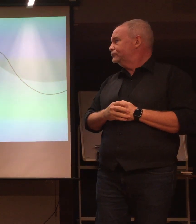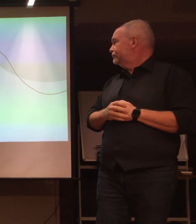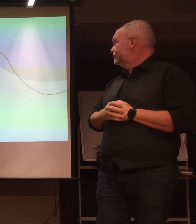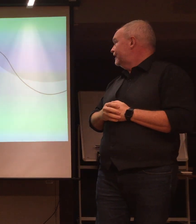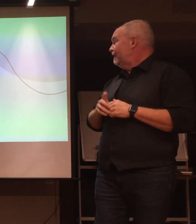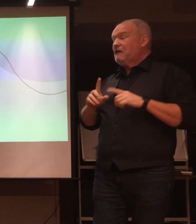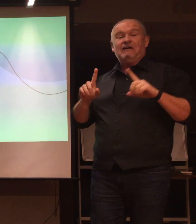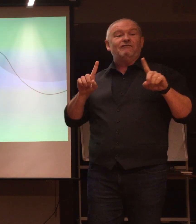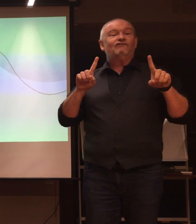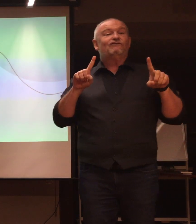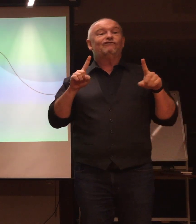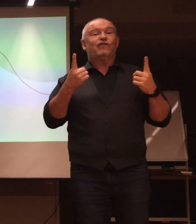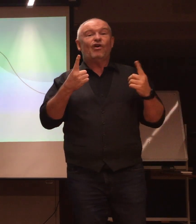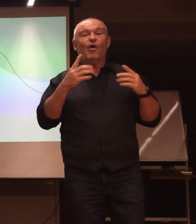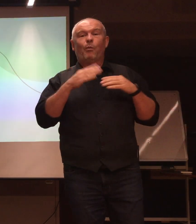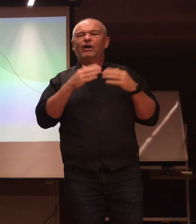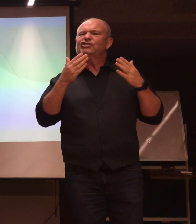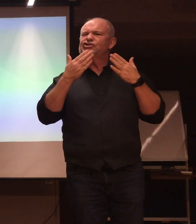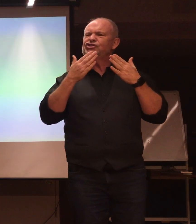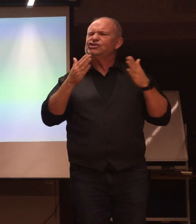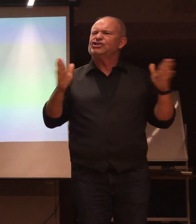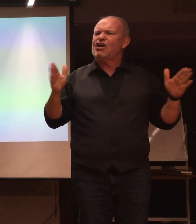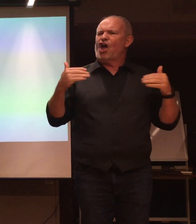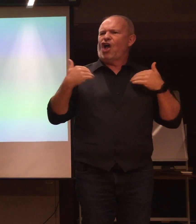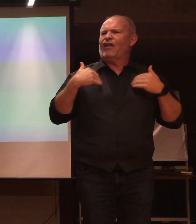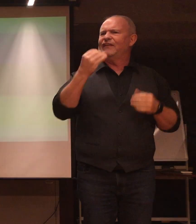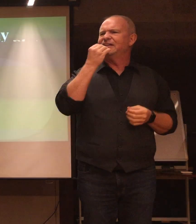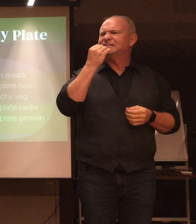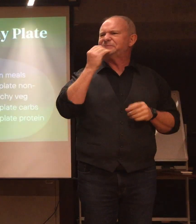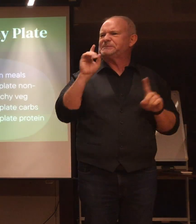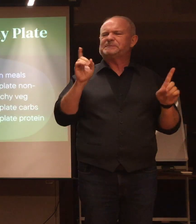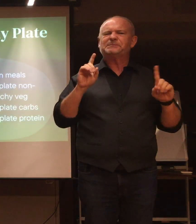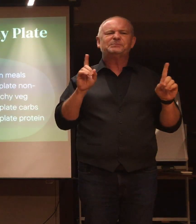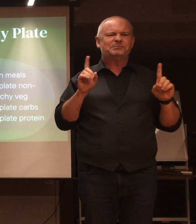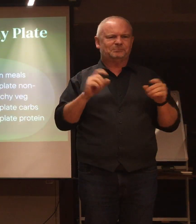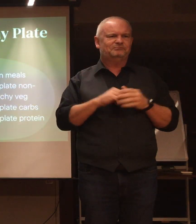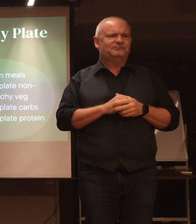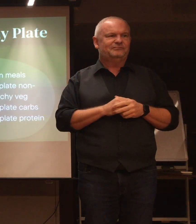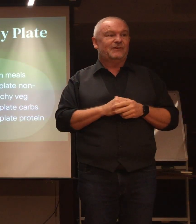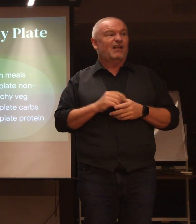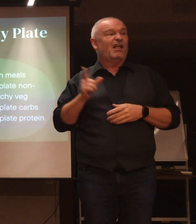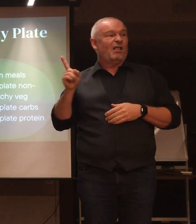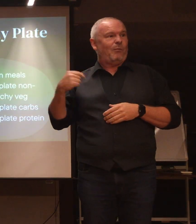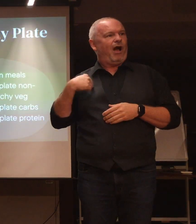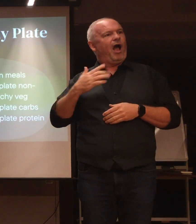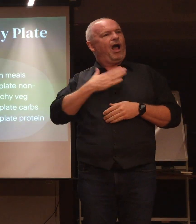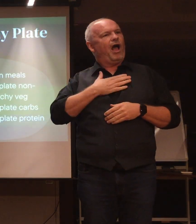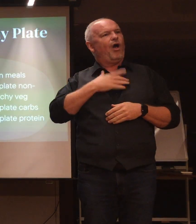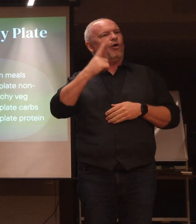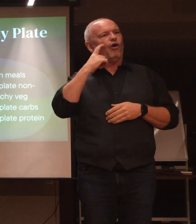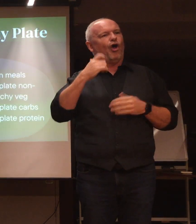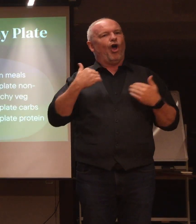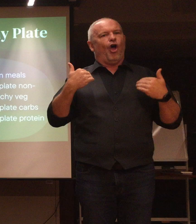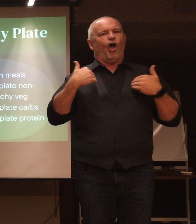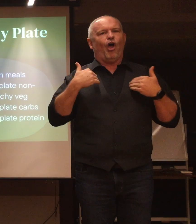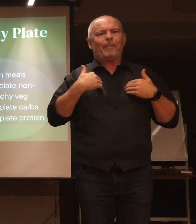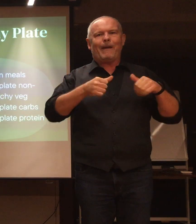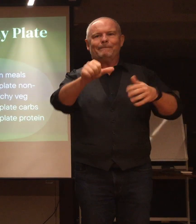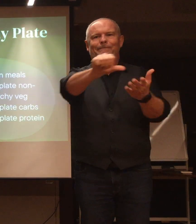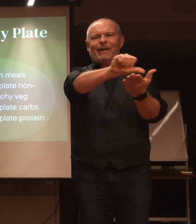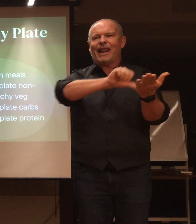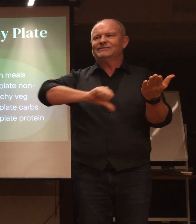So firstly, just with general healthy eating, this is what I like to call the healthy plate